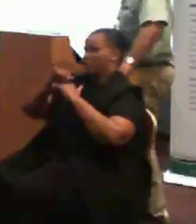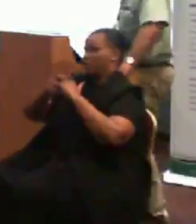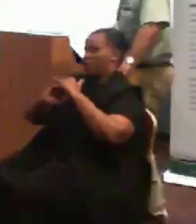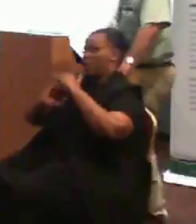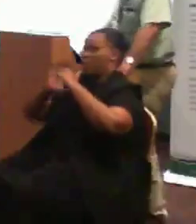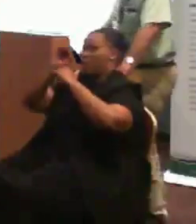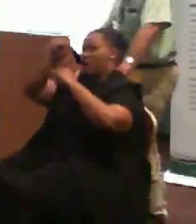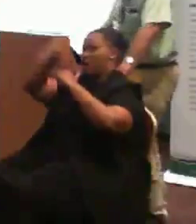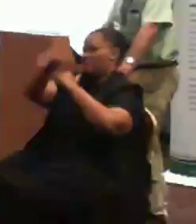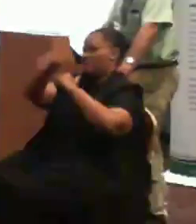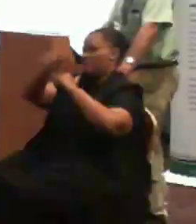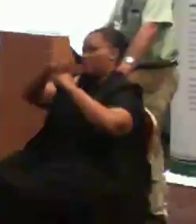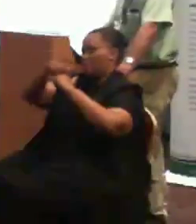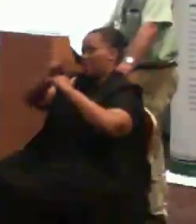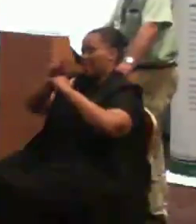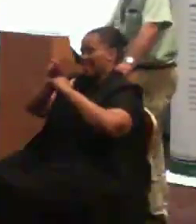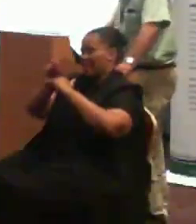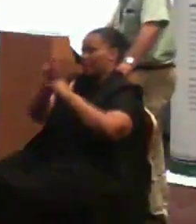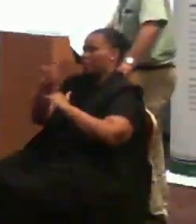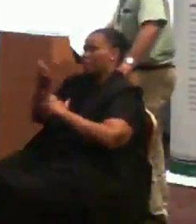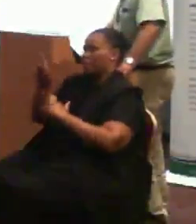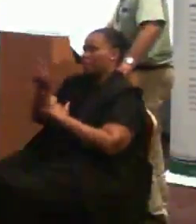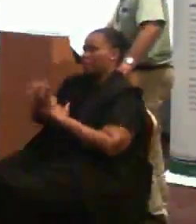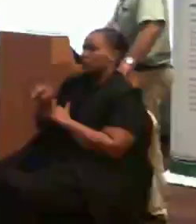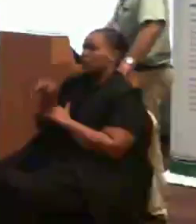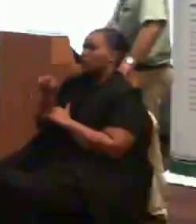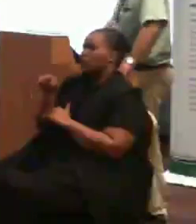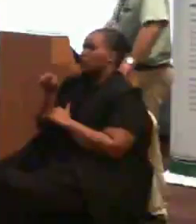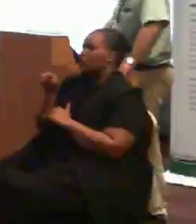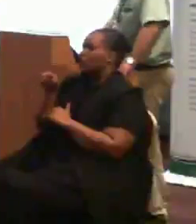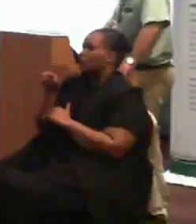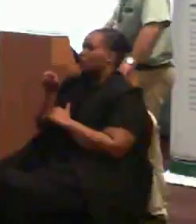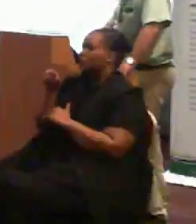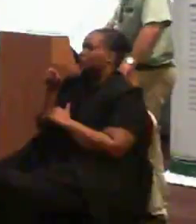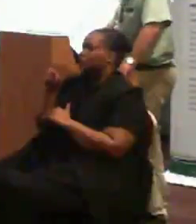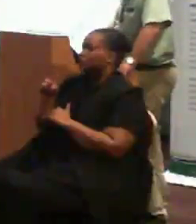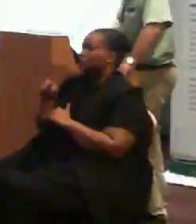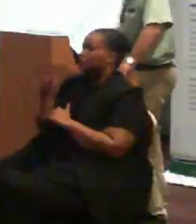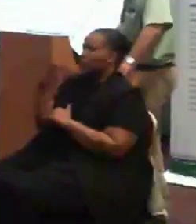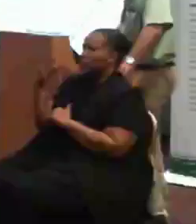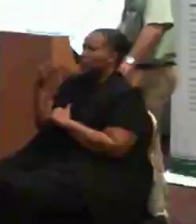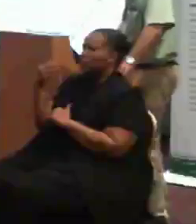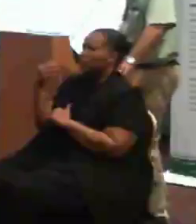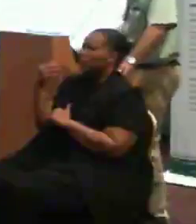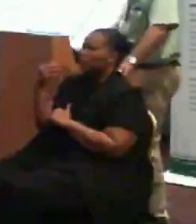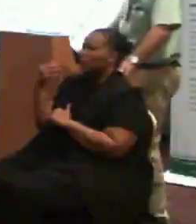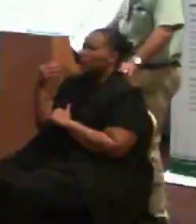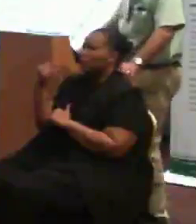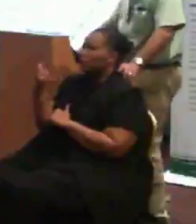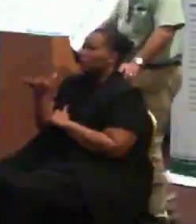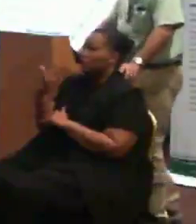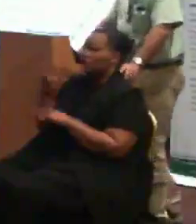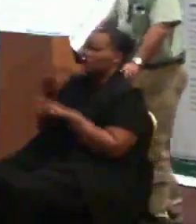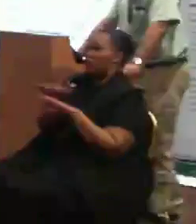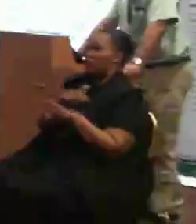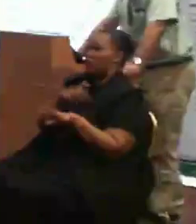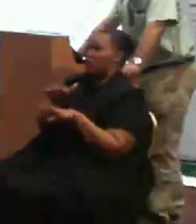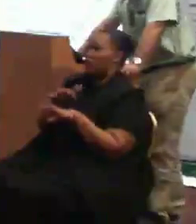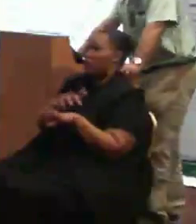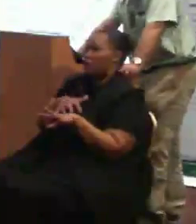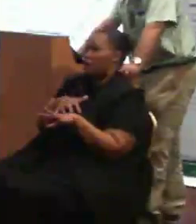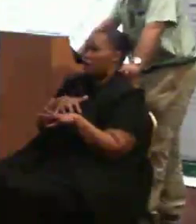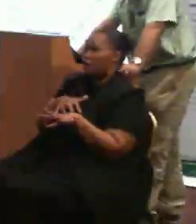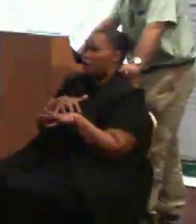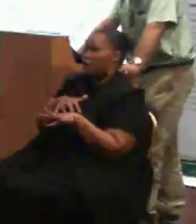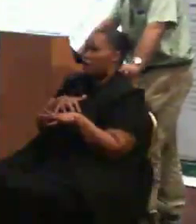related Eskom tariffs, and that is a huge constraint for agriculture. Now